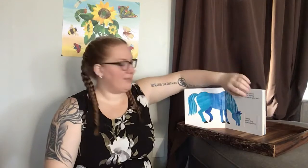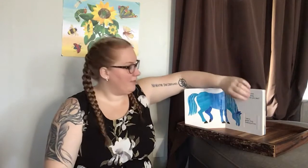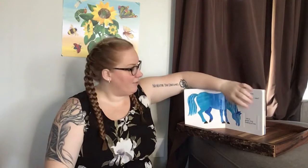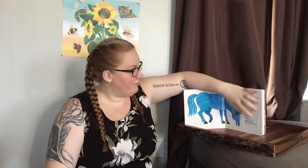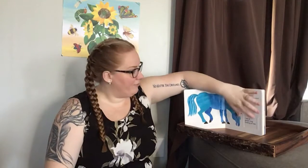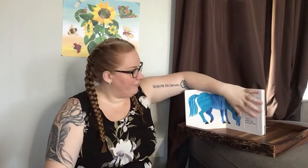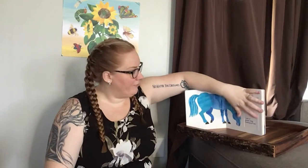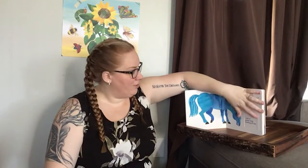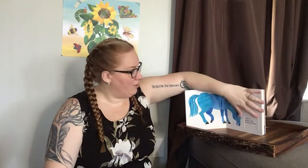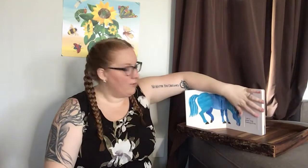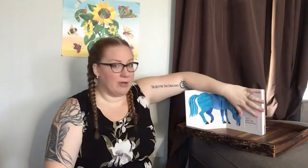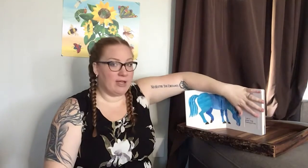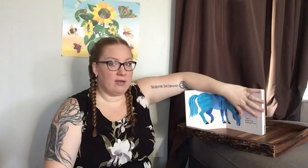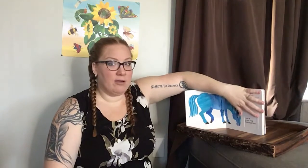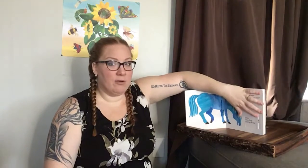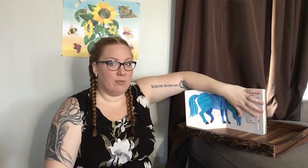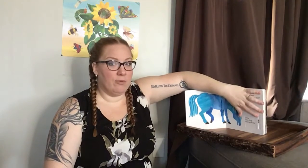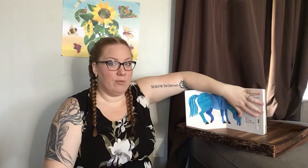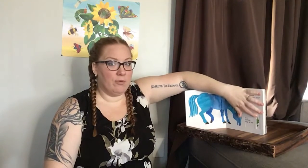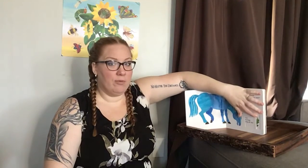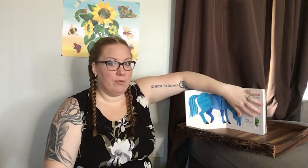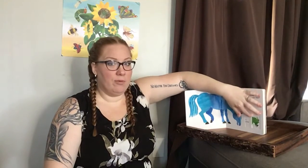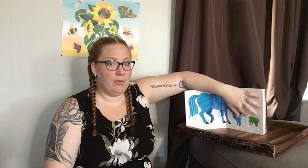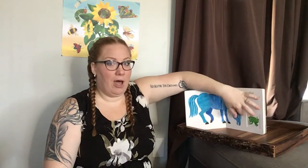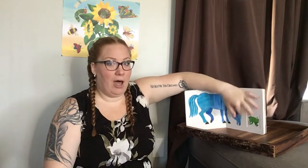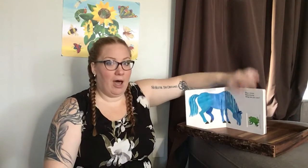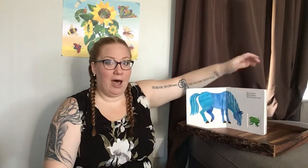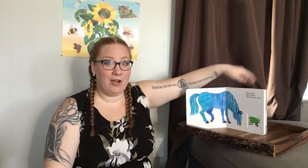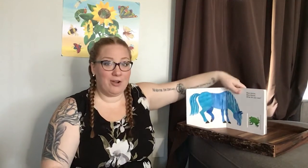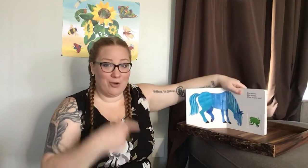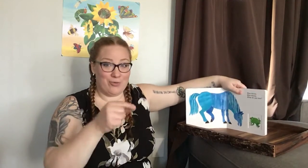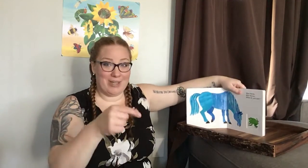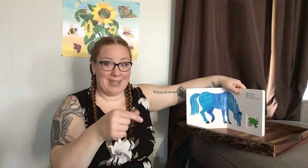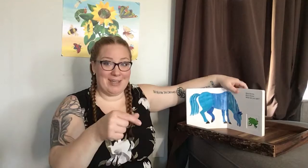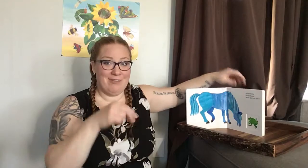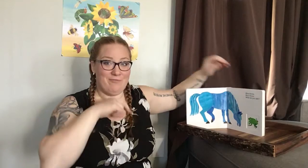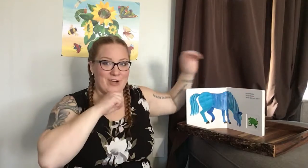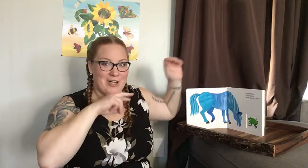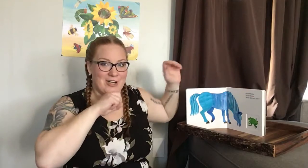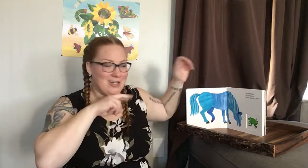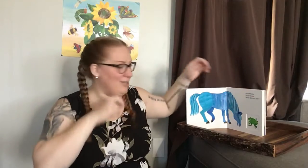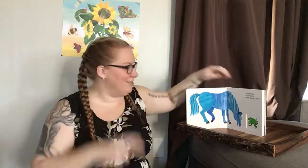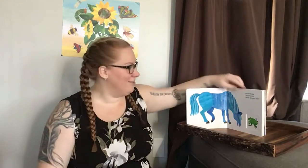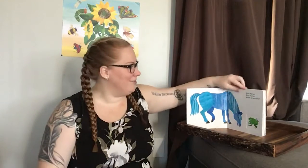that. Ready? What? A green frog.